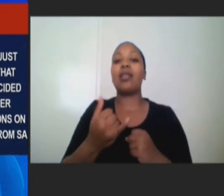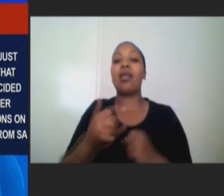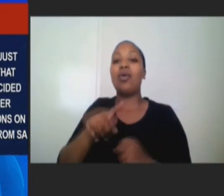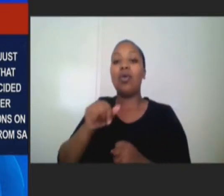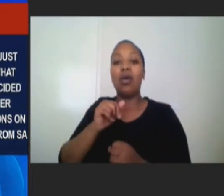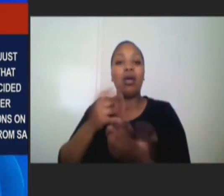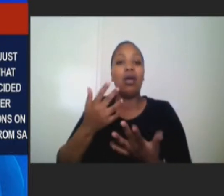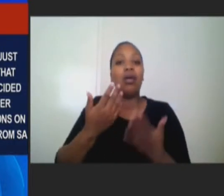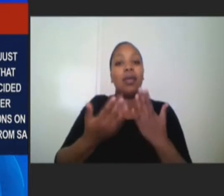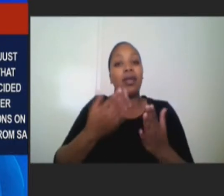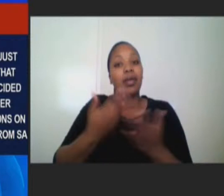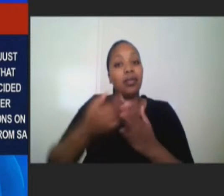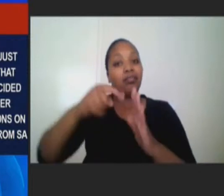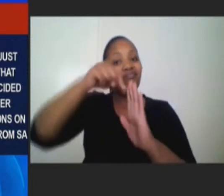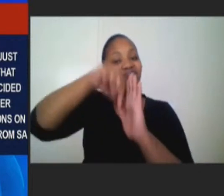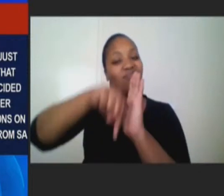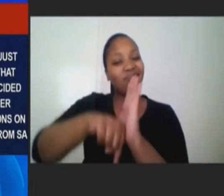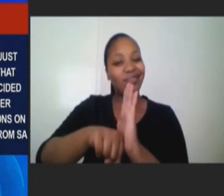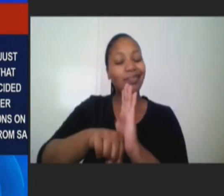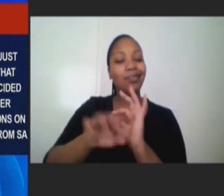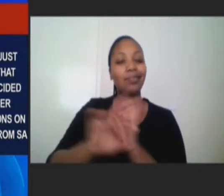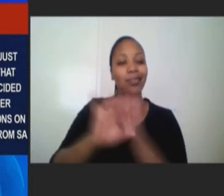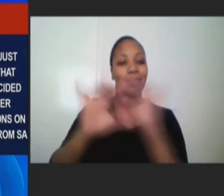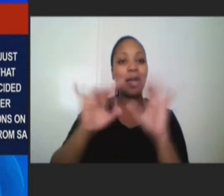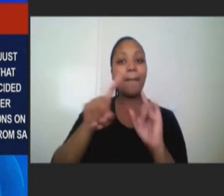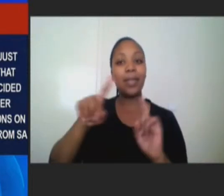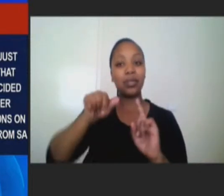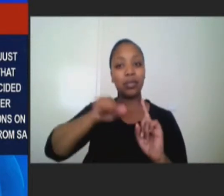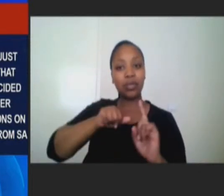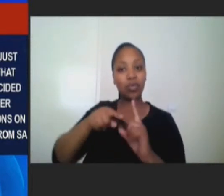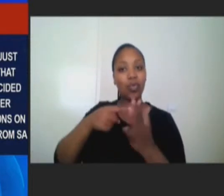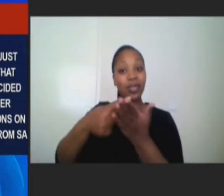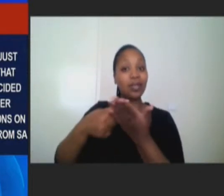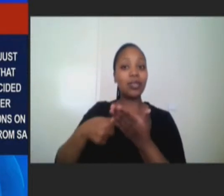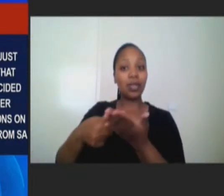that. But I think we've been discussing with them yesterday and